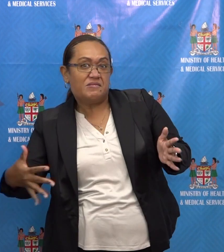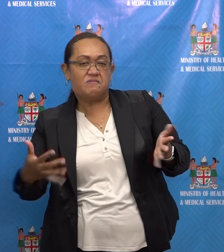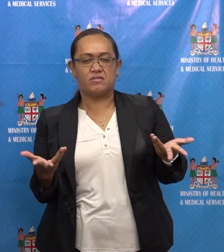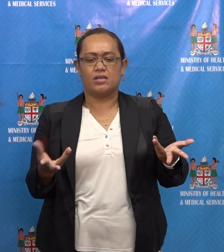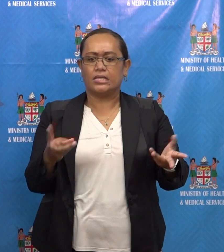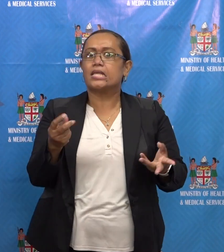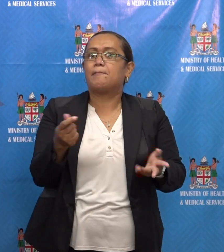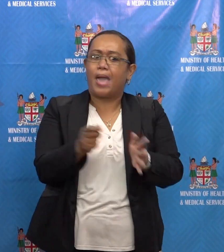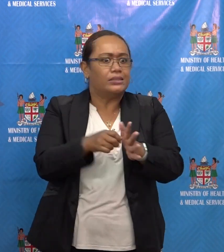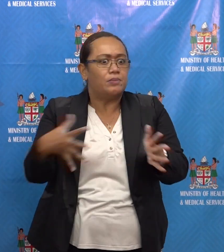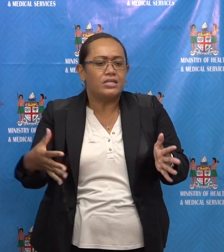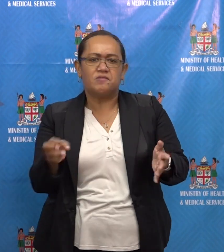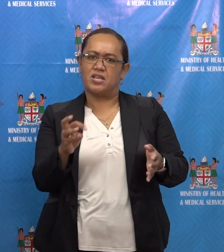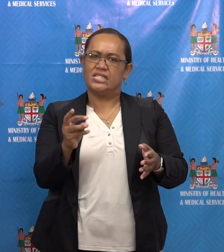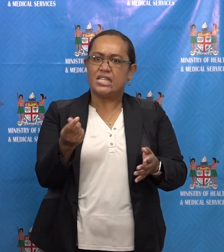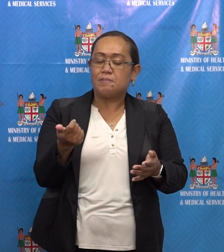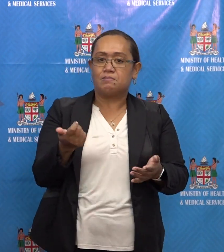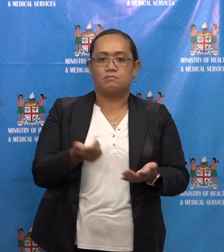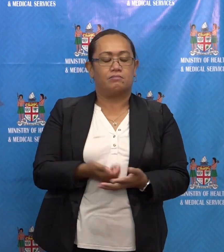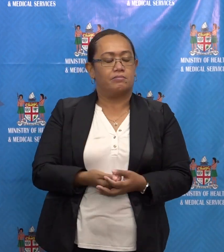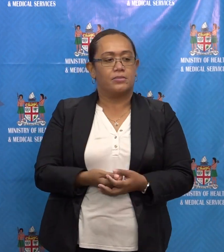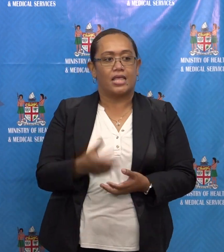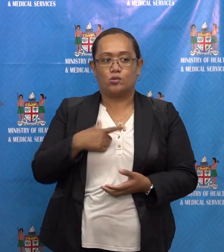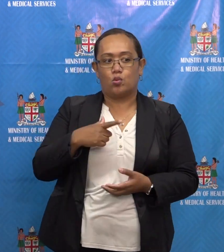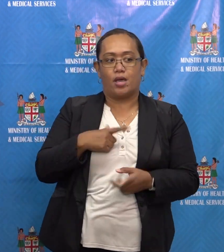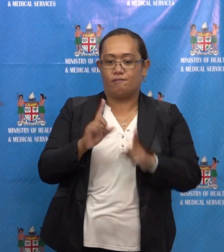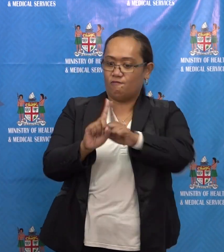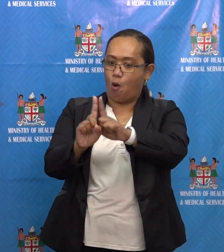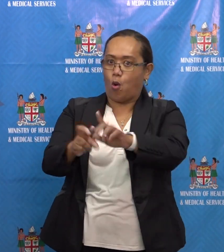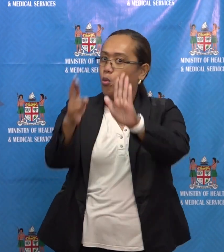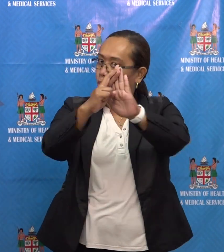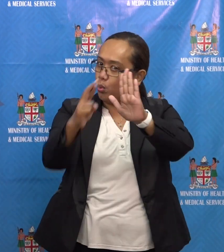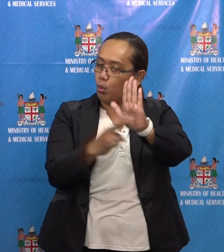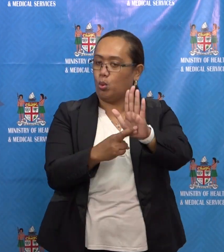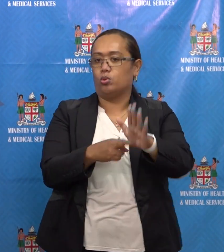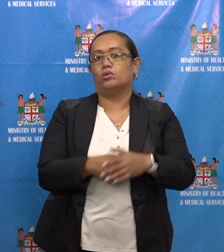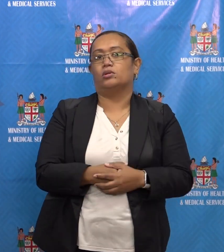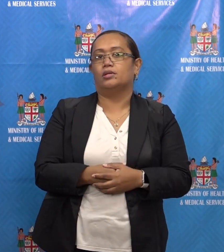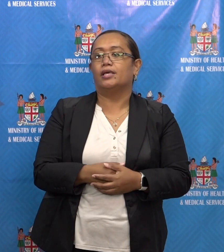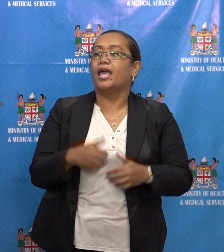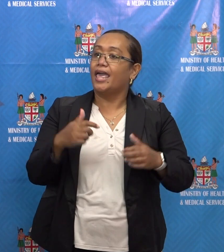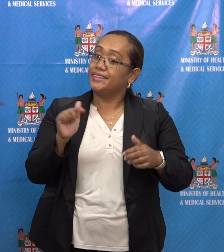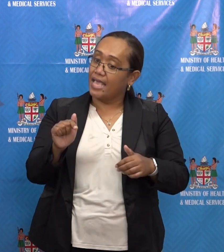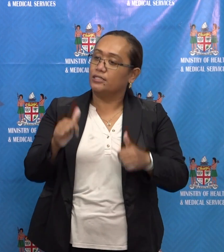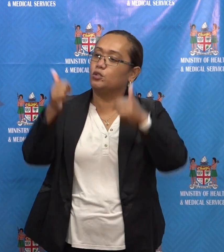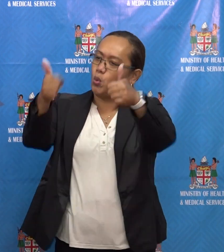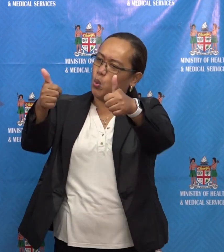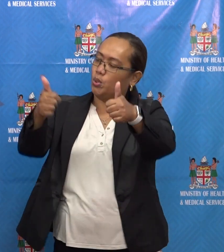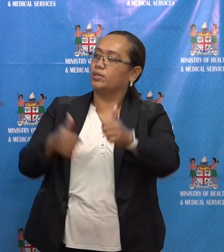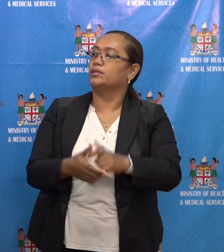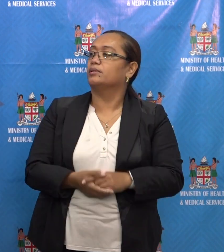business houses that are not complying with our COVID safe measures. So that's good.